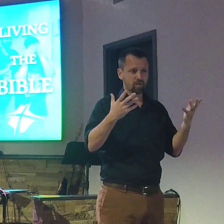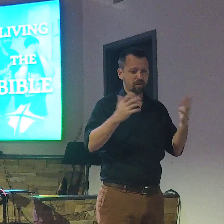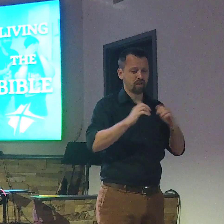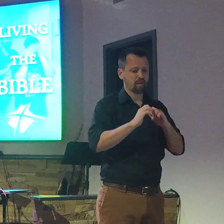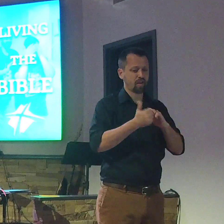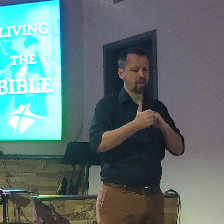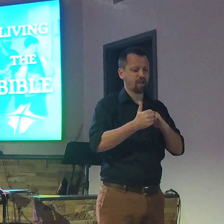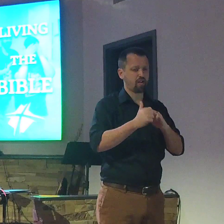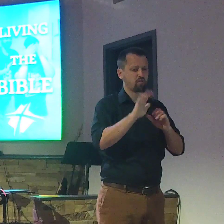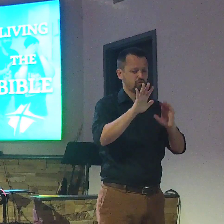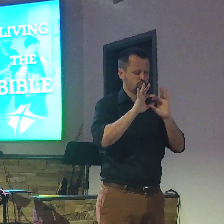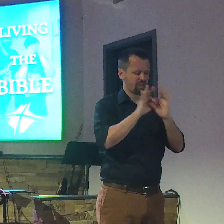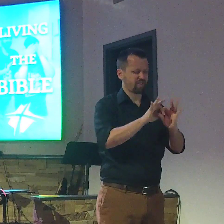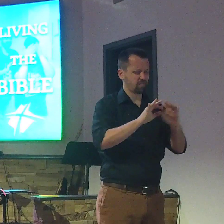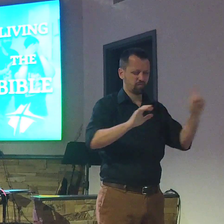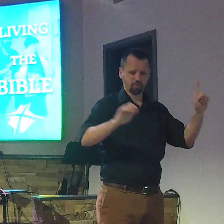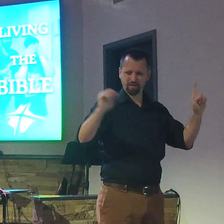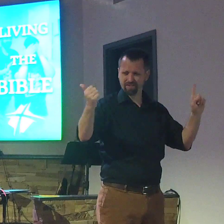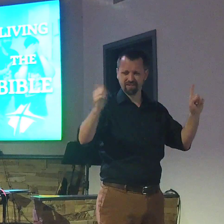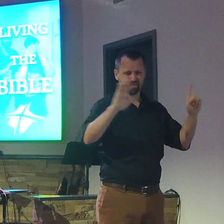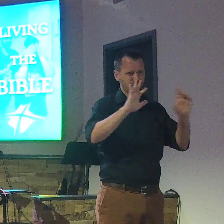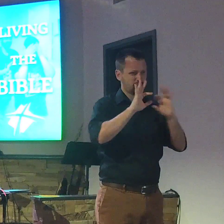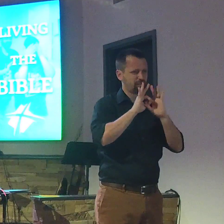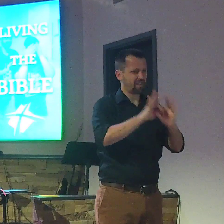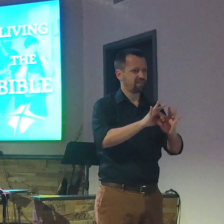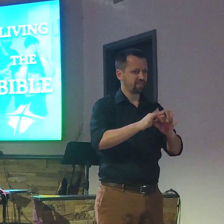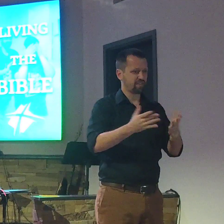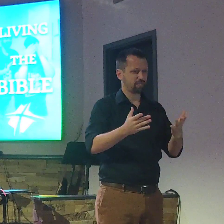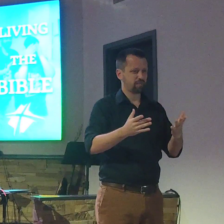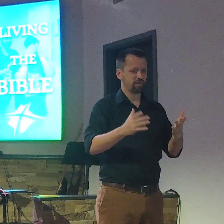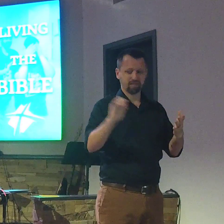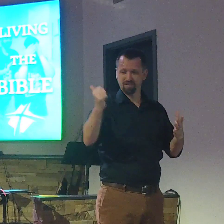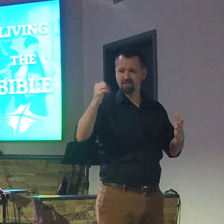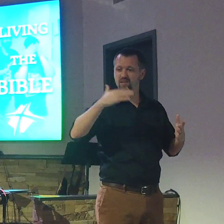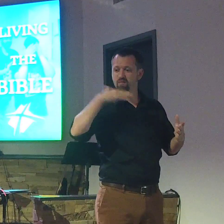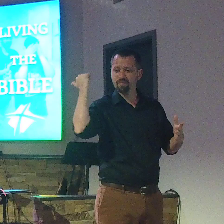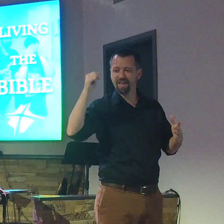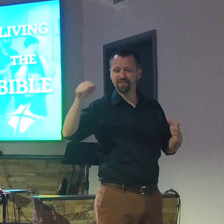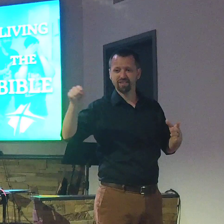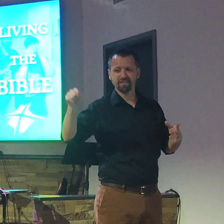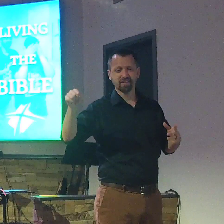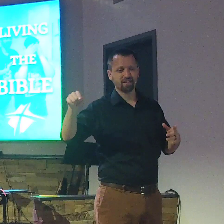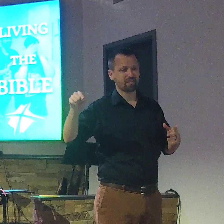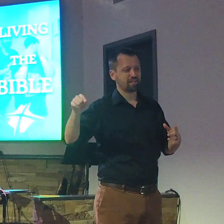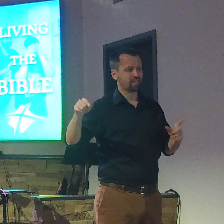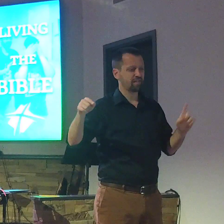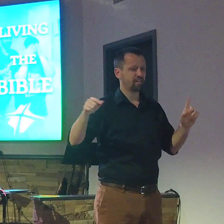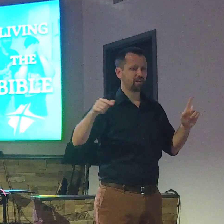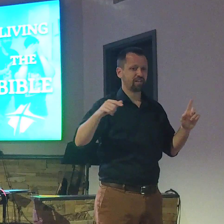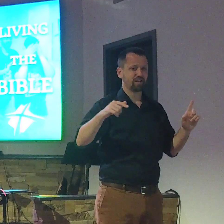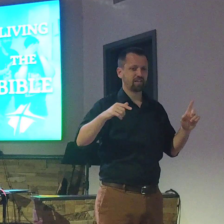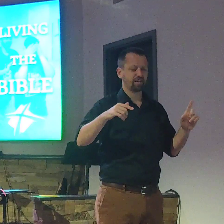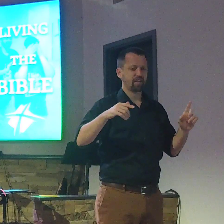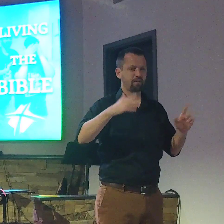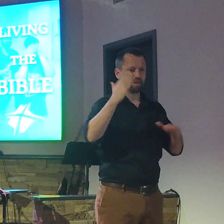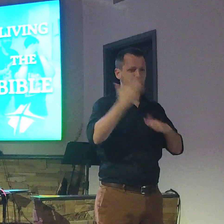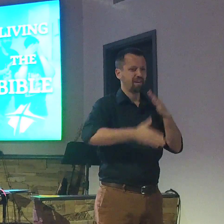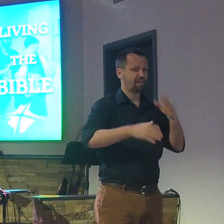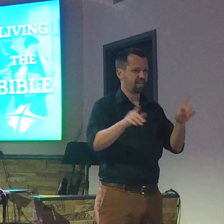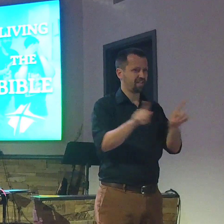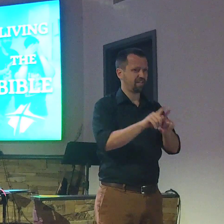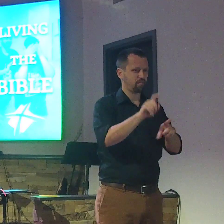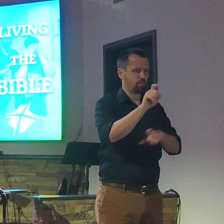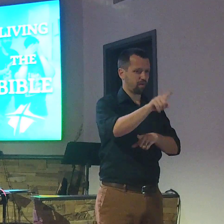how would you rate from 1 to 10, 10 being the highest, your relationship with others? And I'll conclude with that same question, but